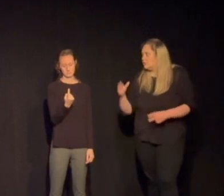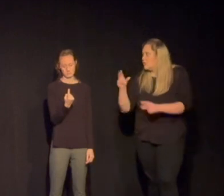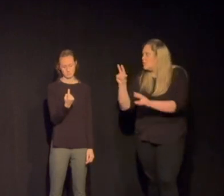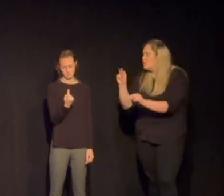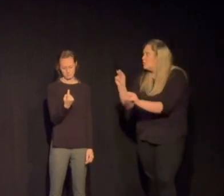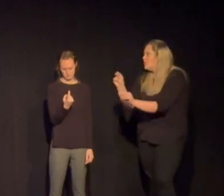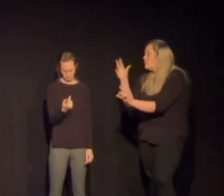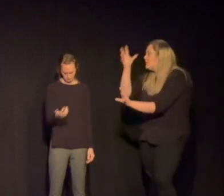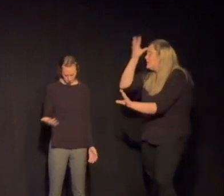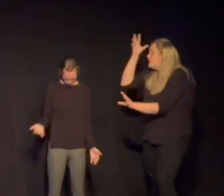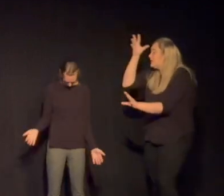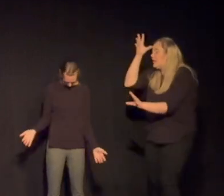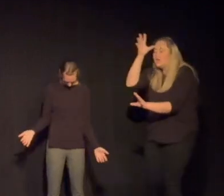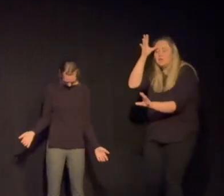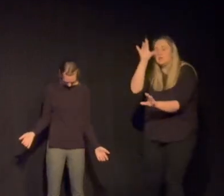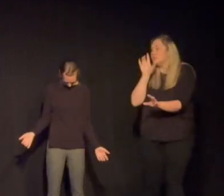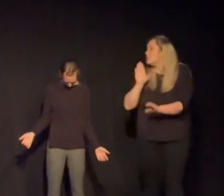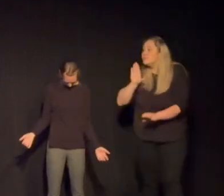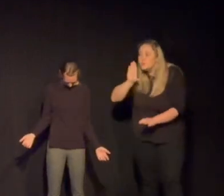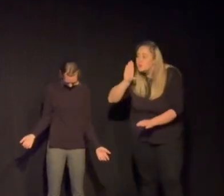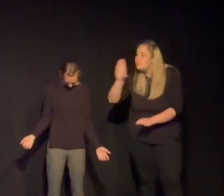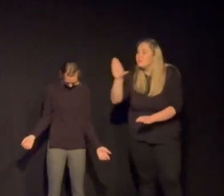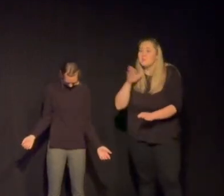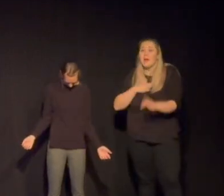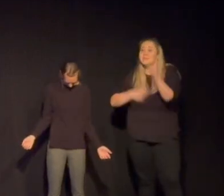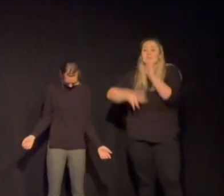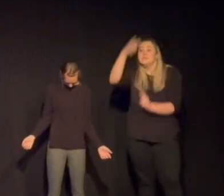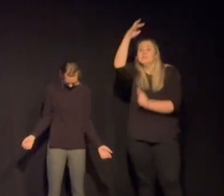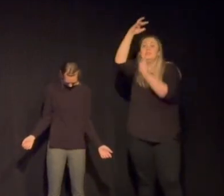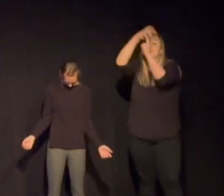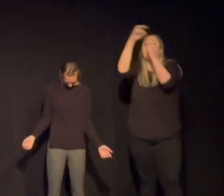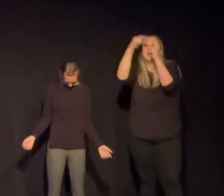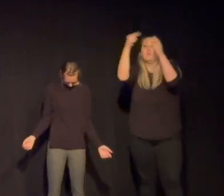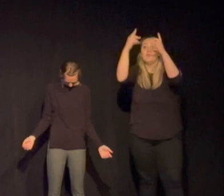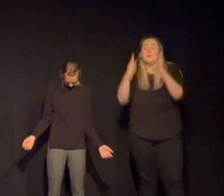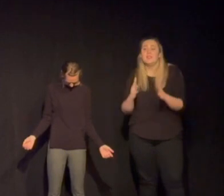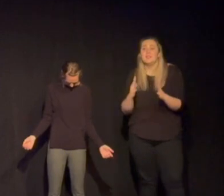Daddy, you were my greatest opponent.